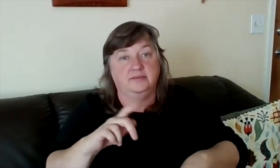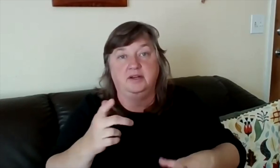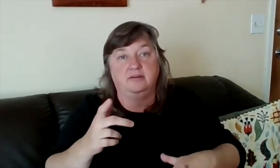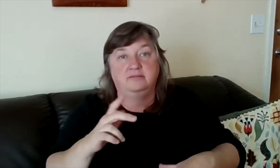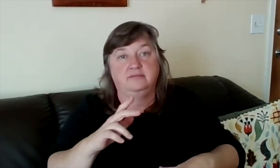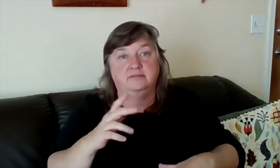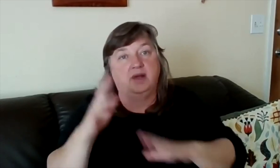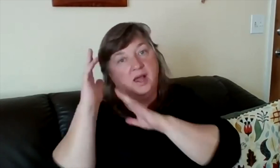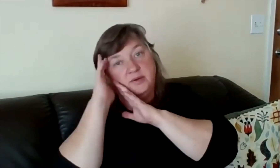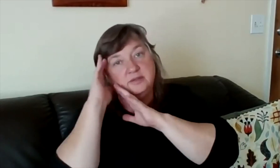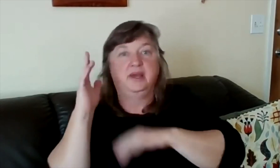know, I went to bed.